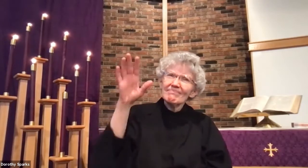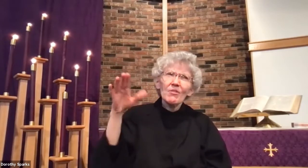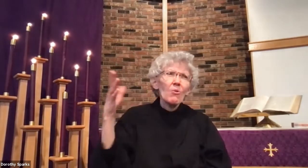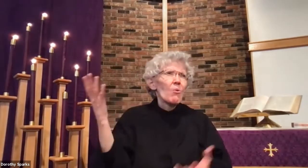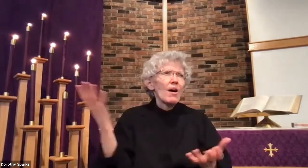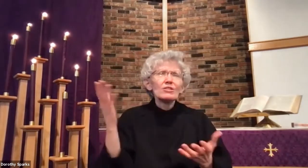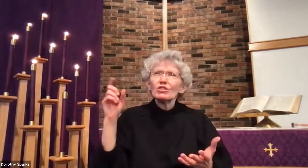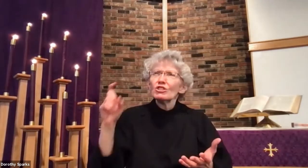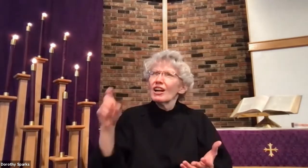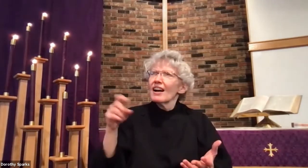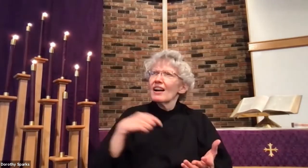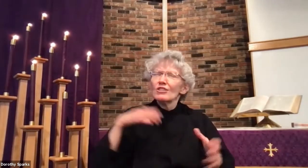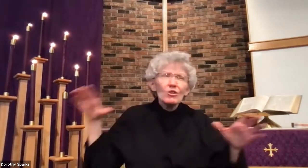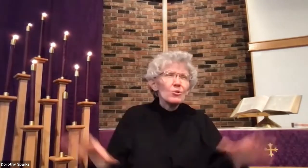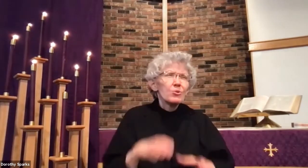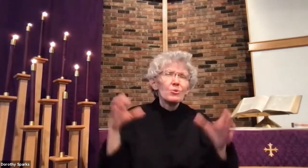eternal life?"